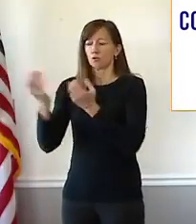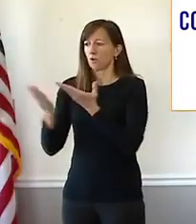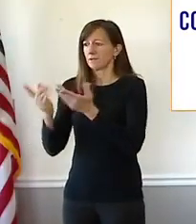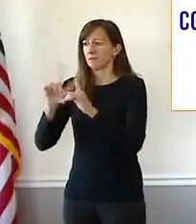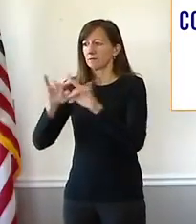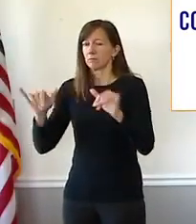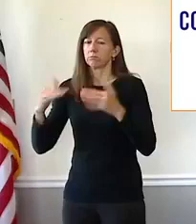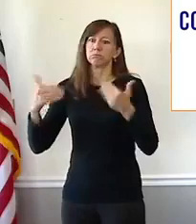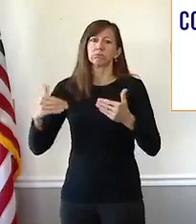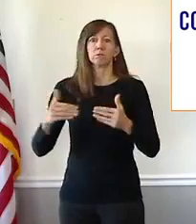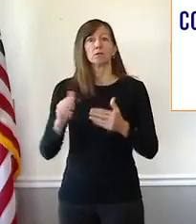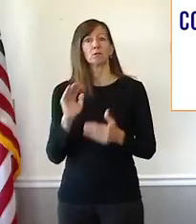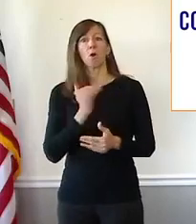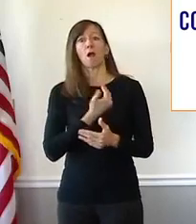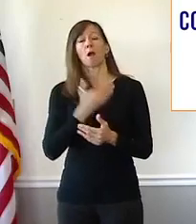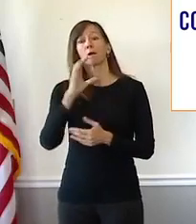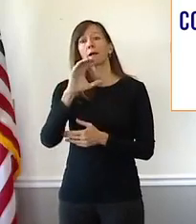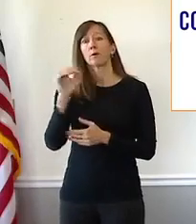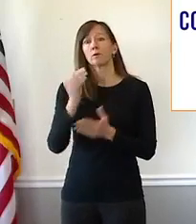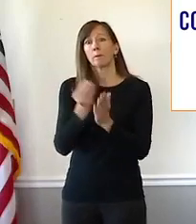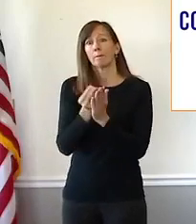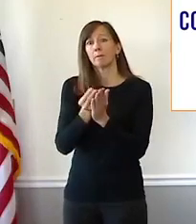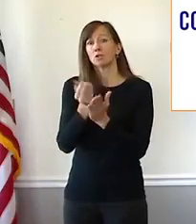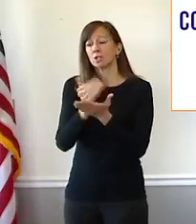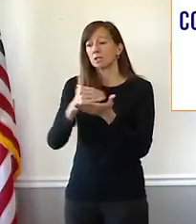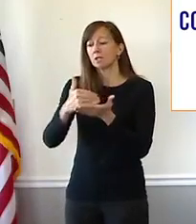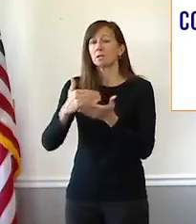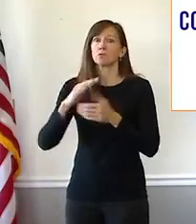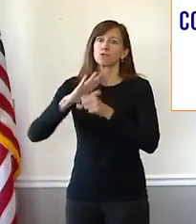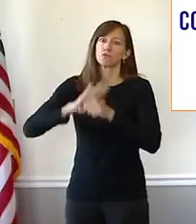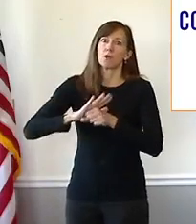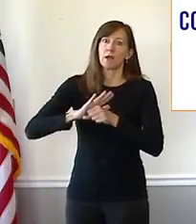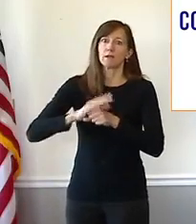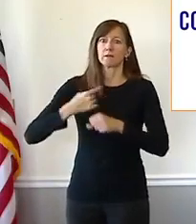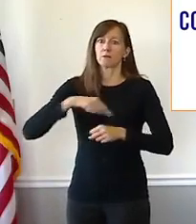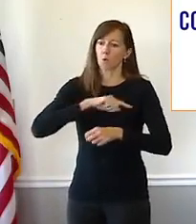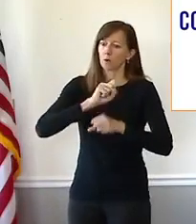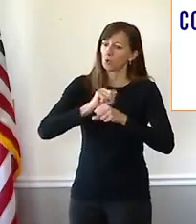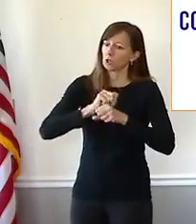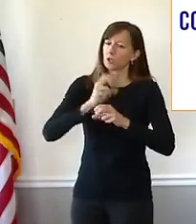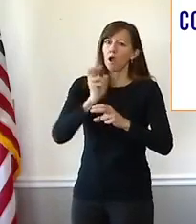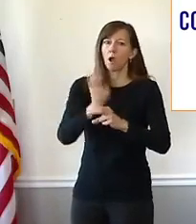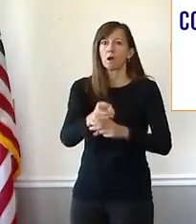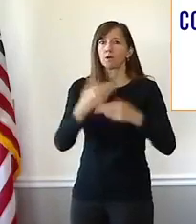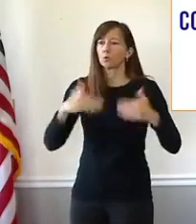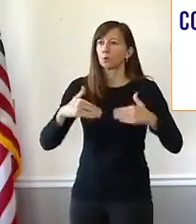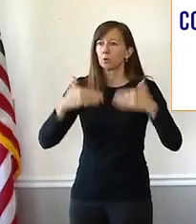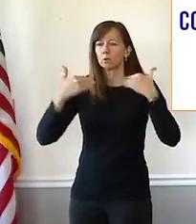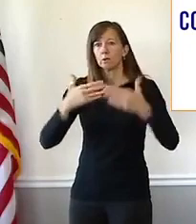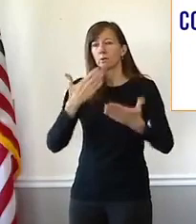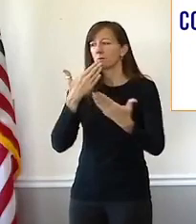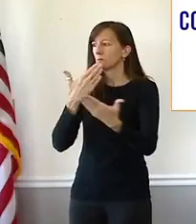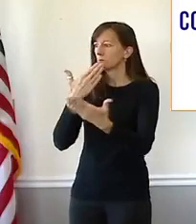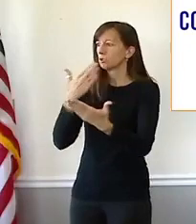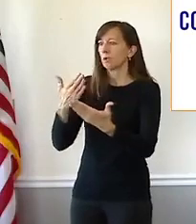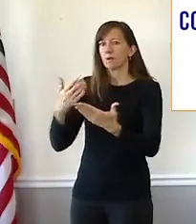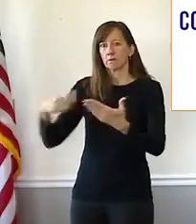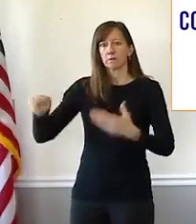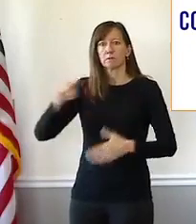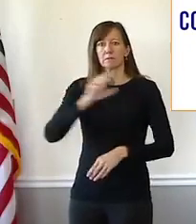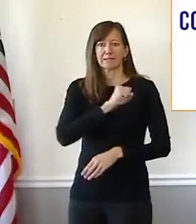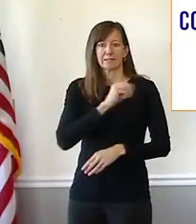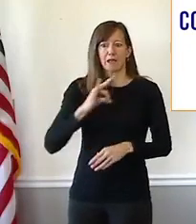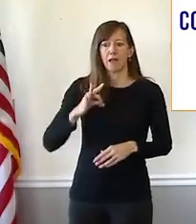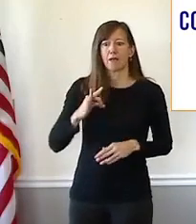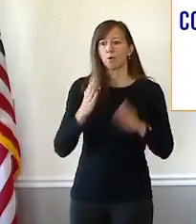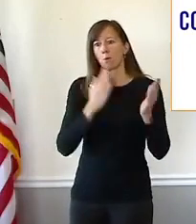is stressed. Our employees are working hard. We appreciate the great work of Dutchess County staff and employees, and we are preparing